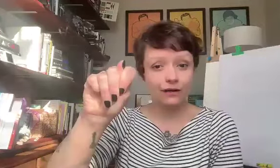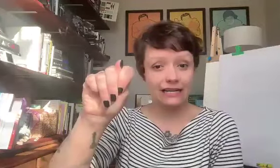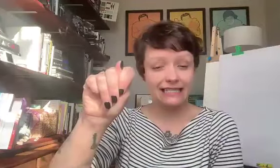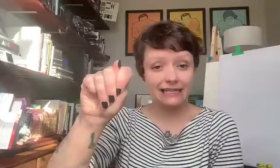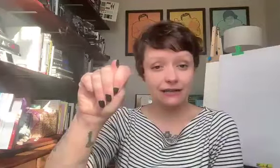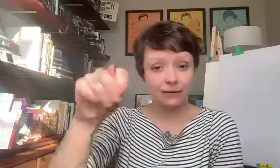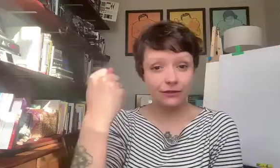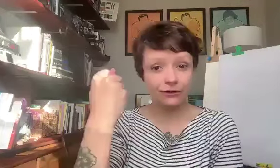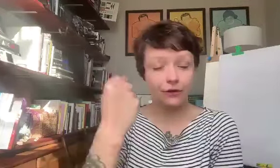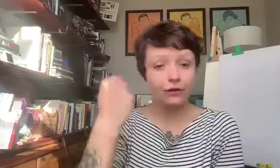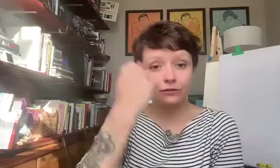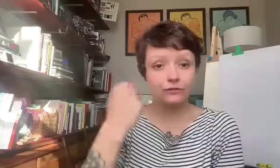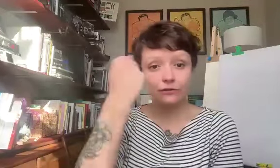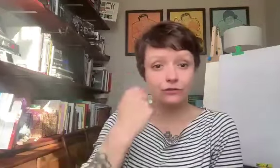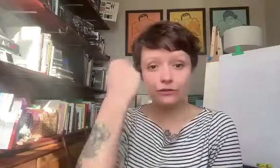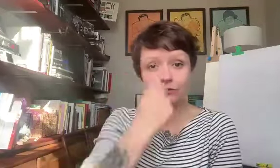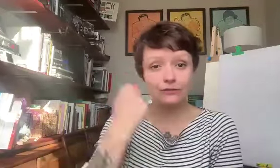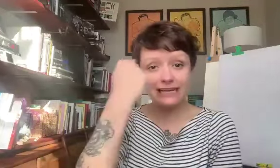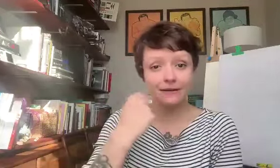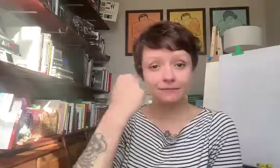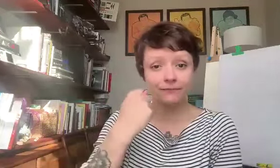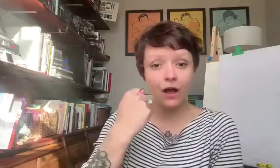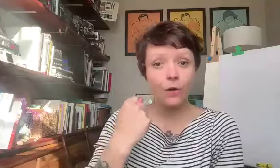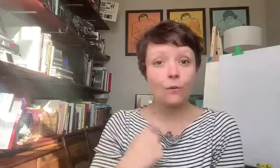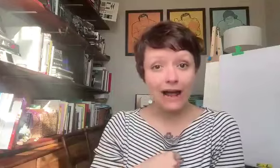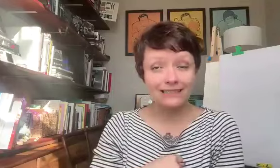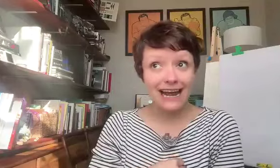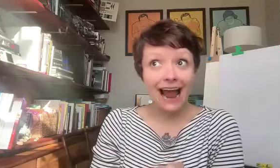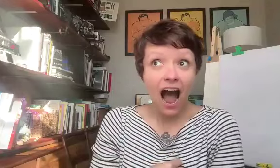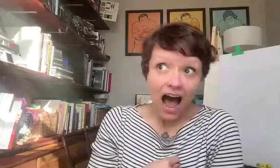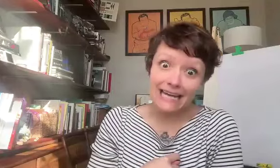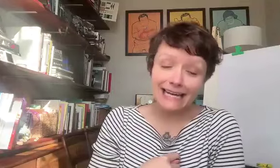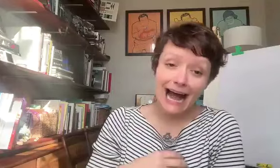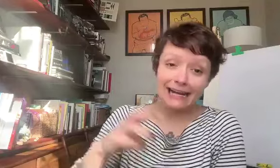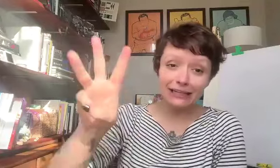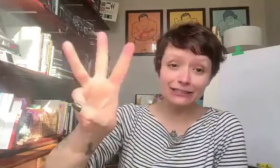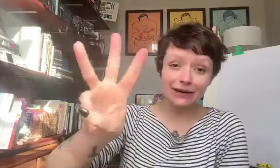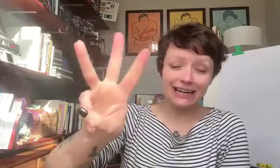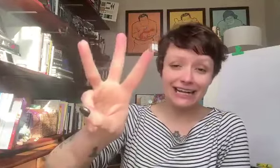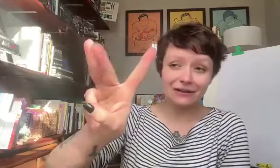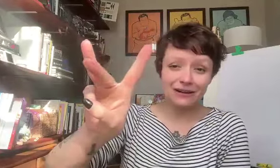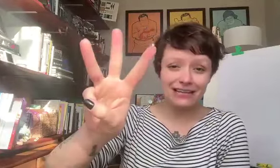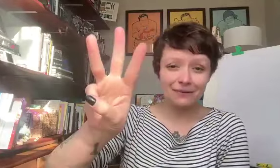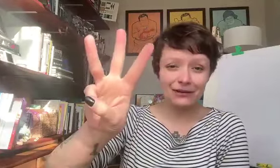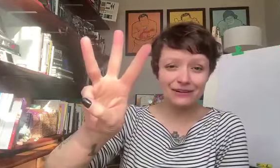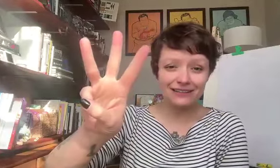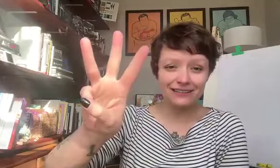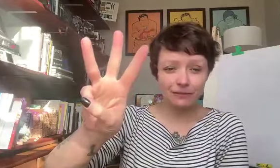it's a T and we turn around. Tuesday. Wednesday, it's iconic. It looks like what it is. W, flip it